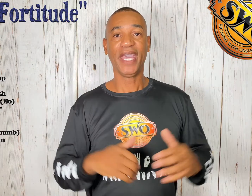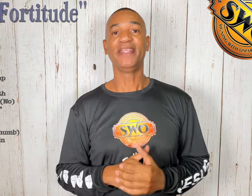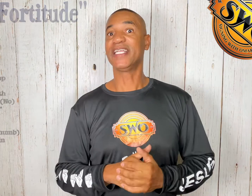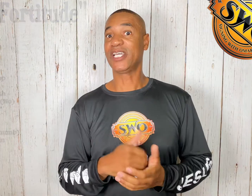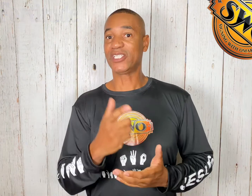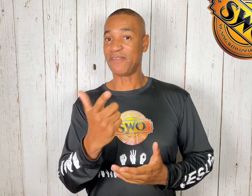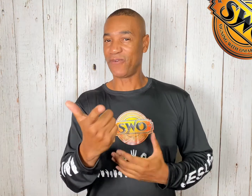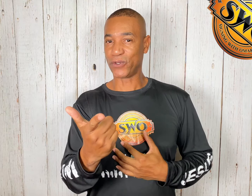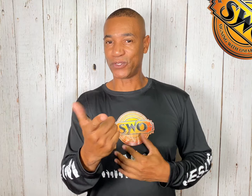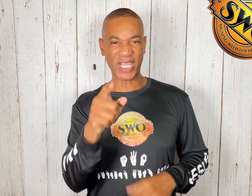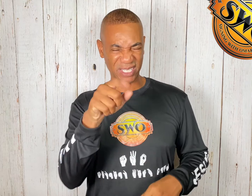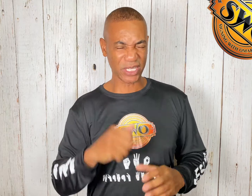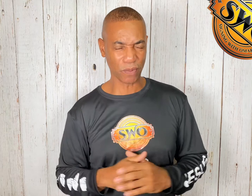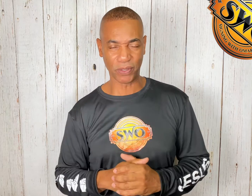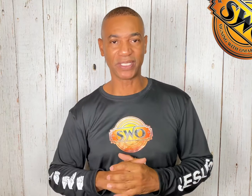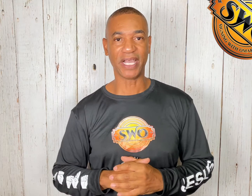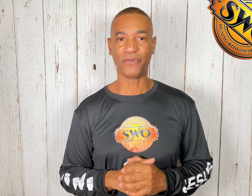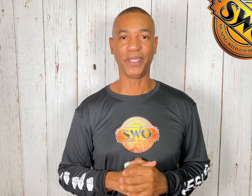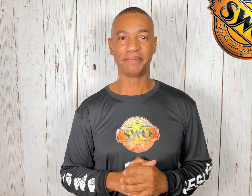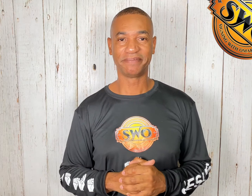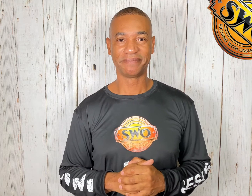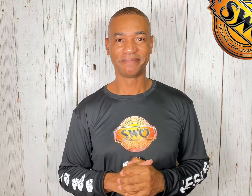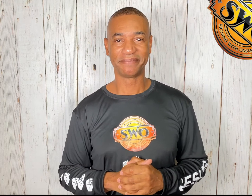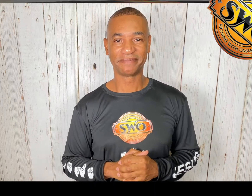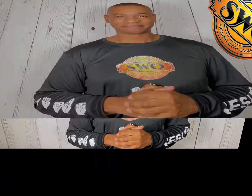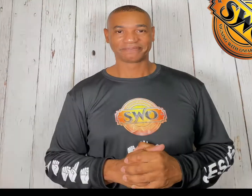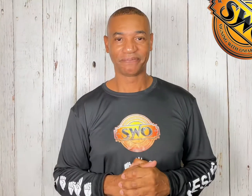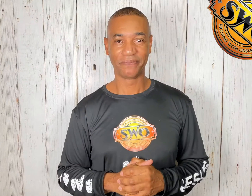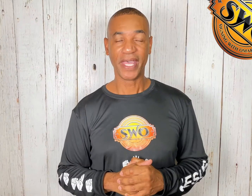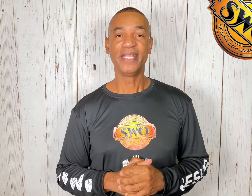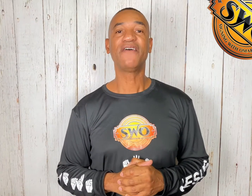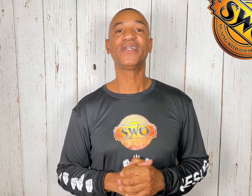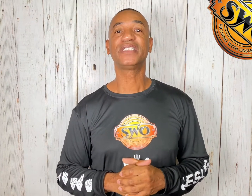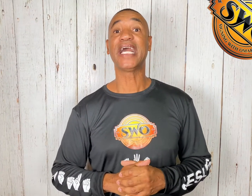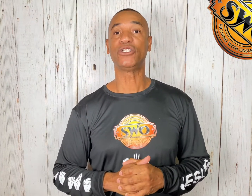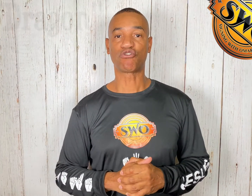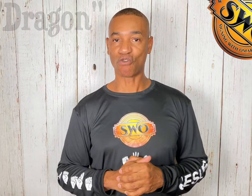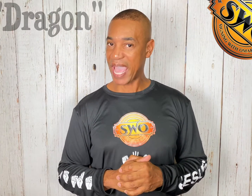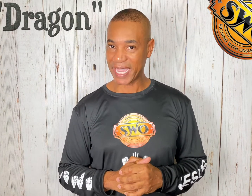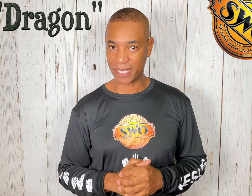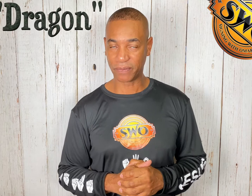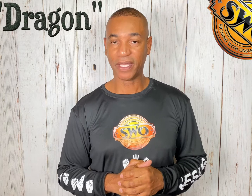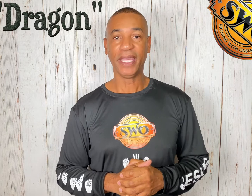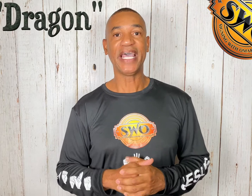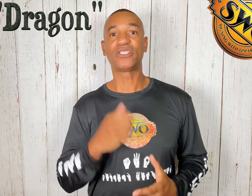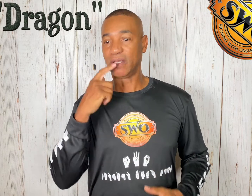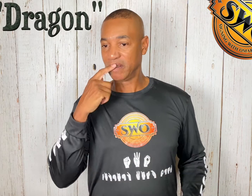That is how you sign fortitude. That's an extra bonus sign for you. Now for the sign dragon. That's